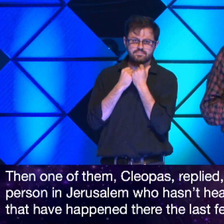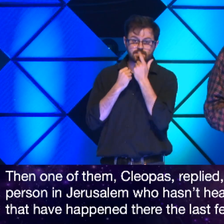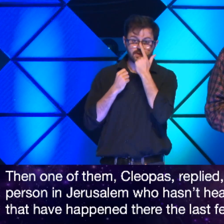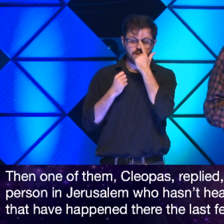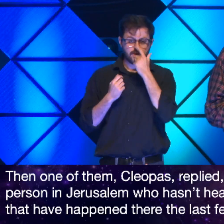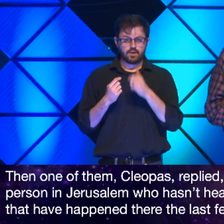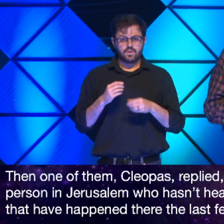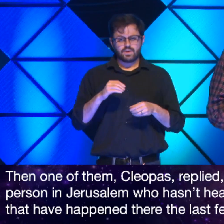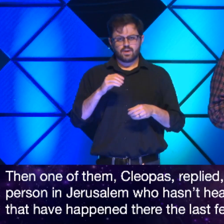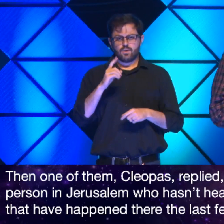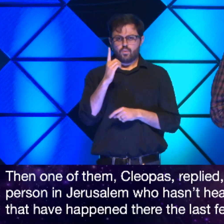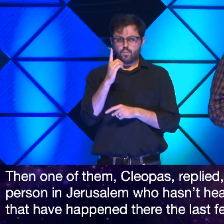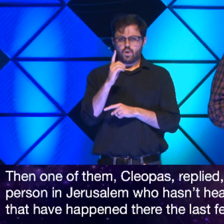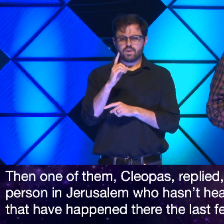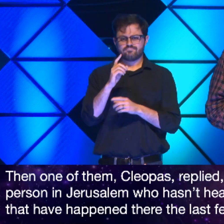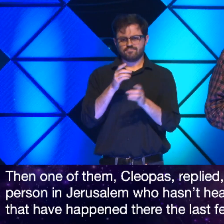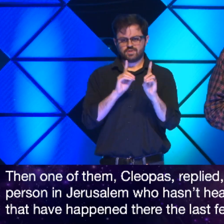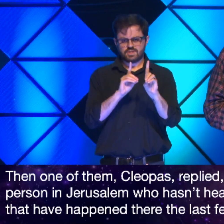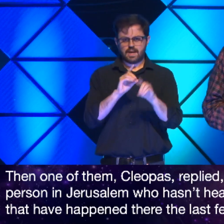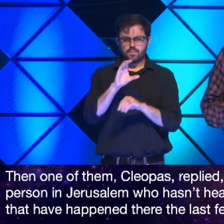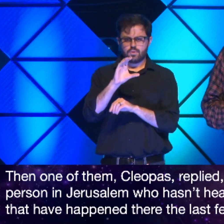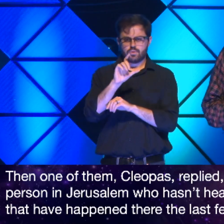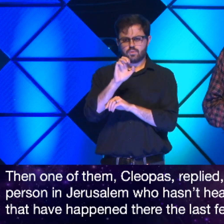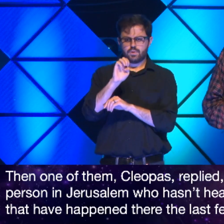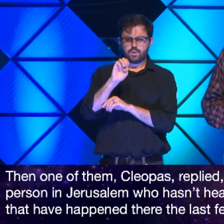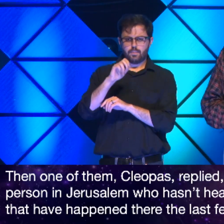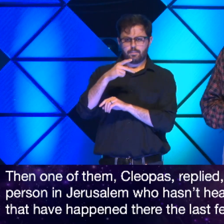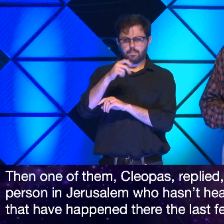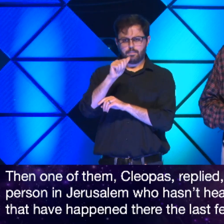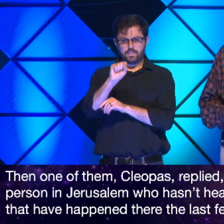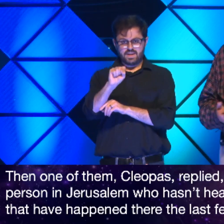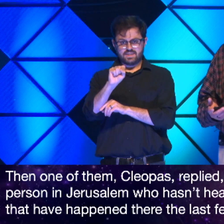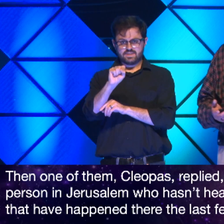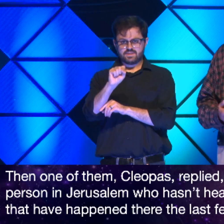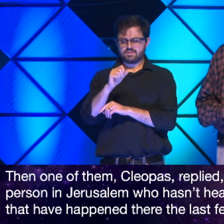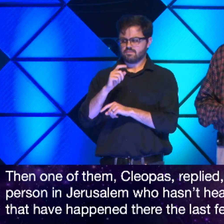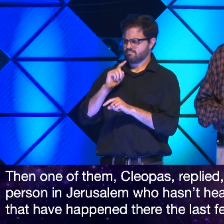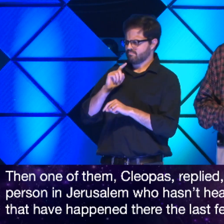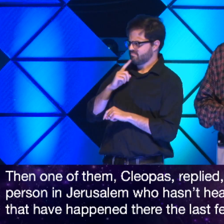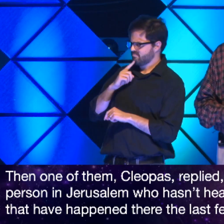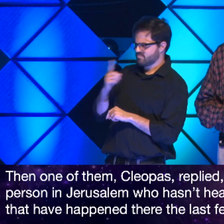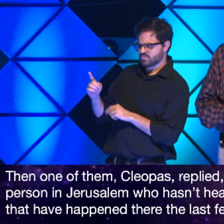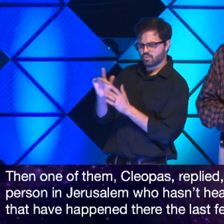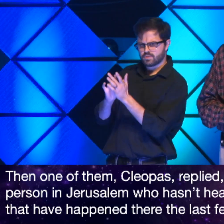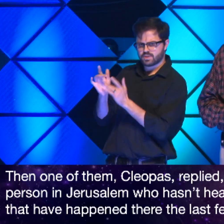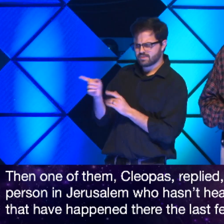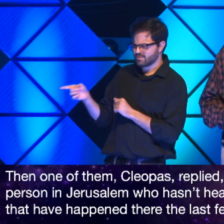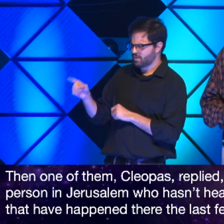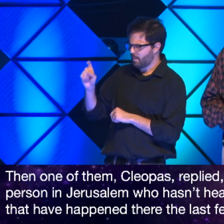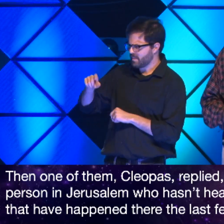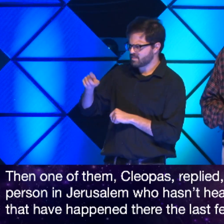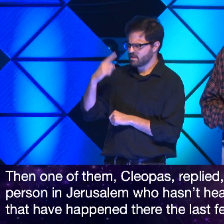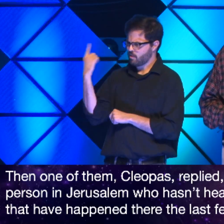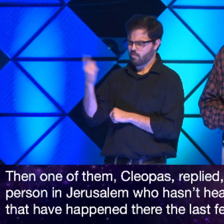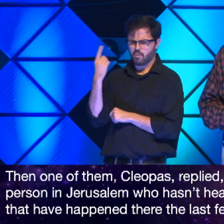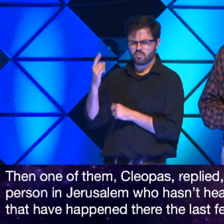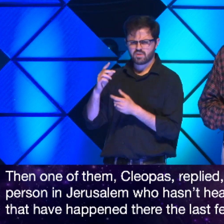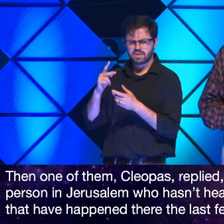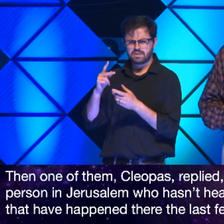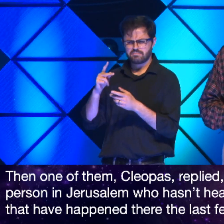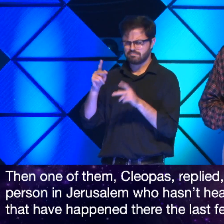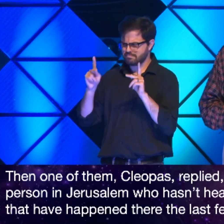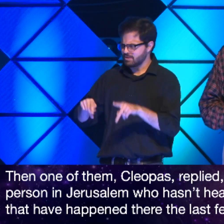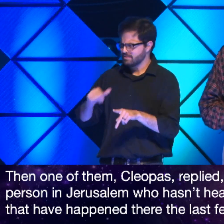replied, "You must be the only person in Jerusalem who hasn't heard about all the things that have happened there the last few days."